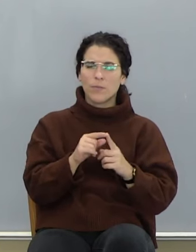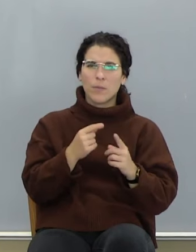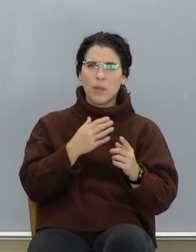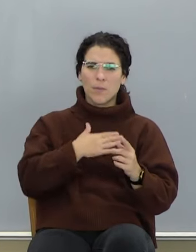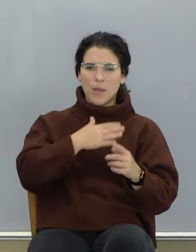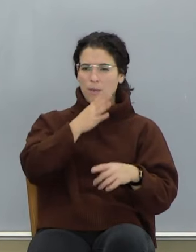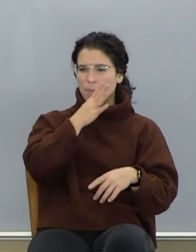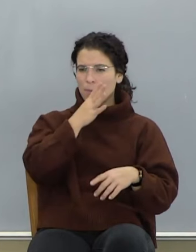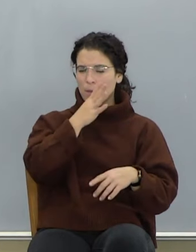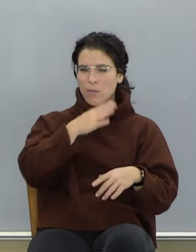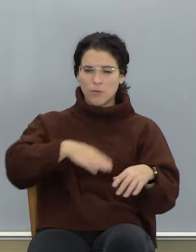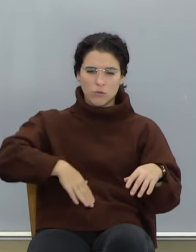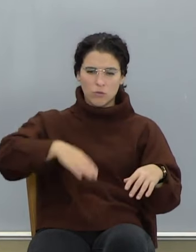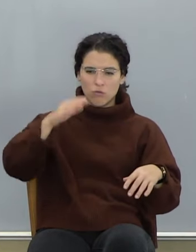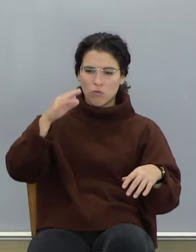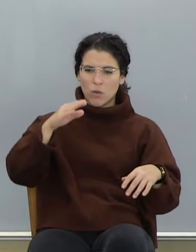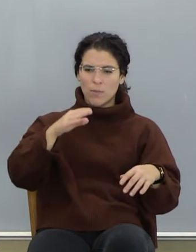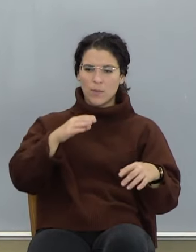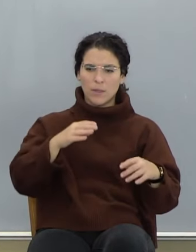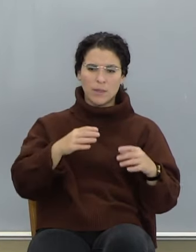My mom, she grew up in